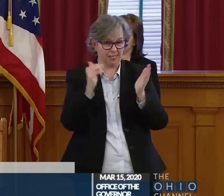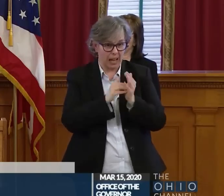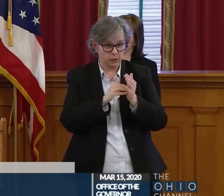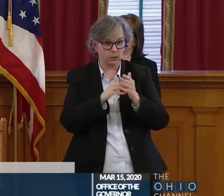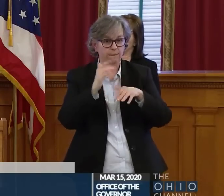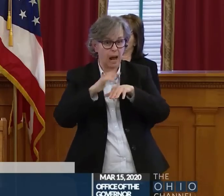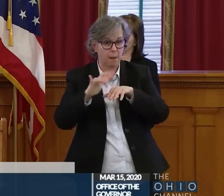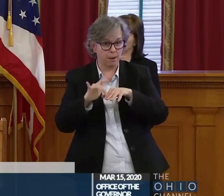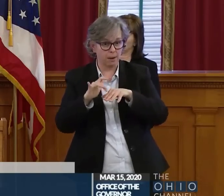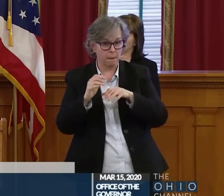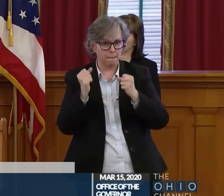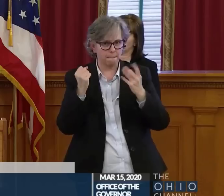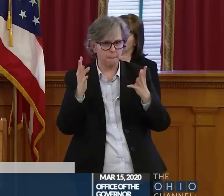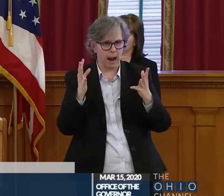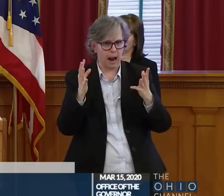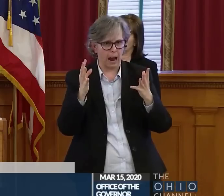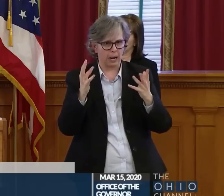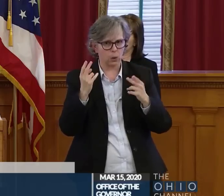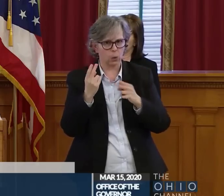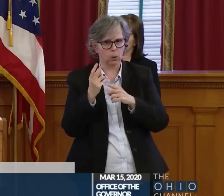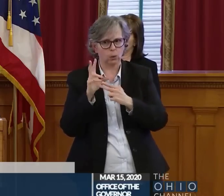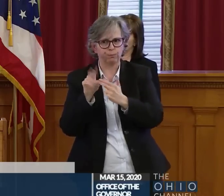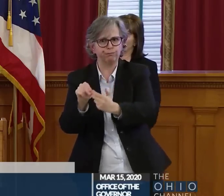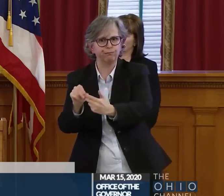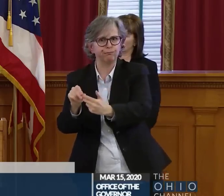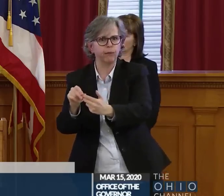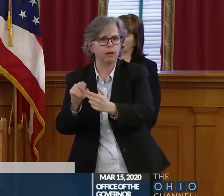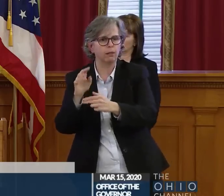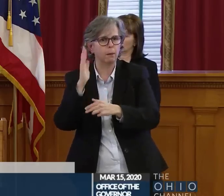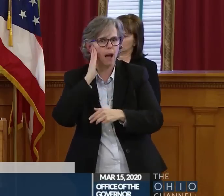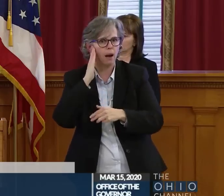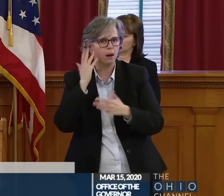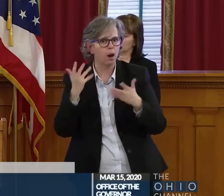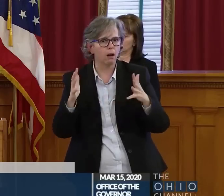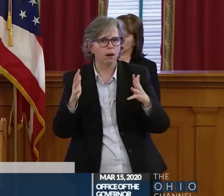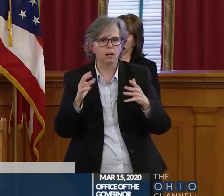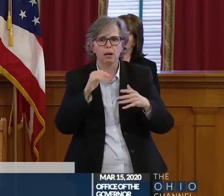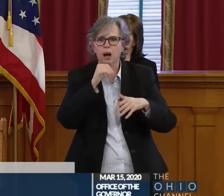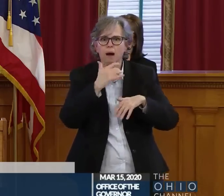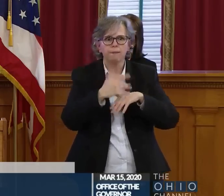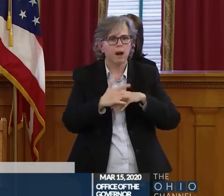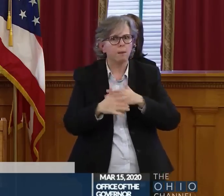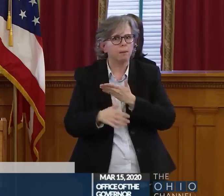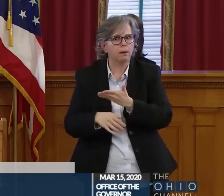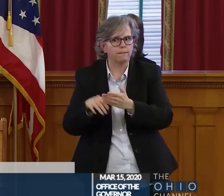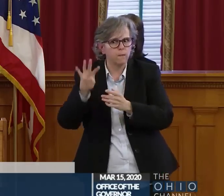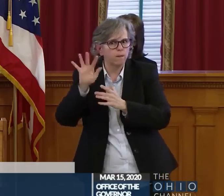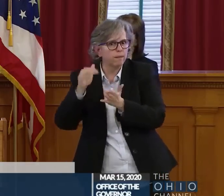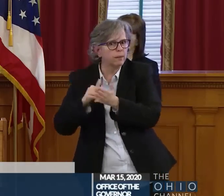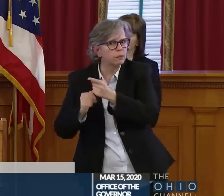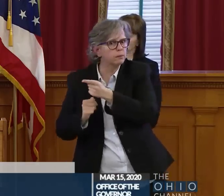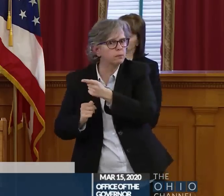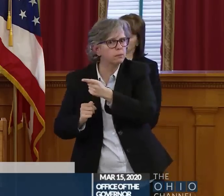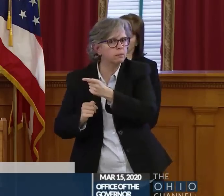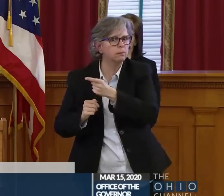to 80% occupancy. We know that we have approximately